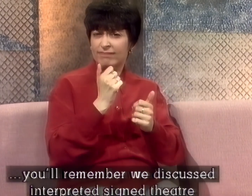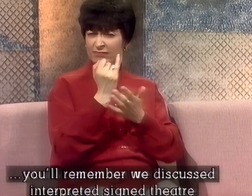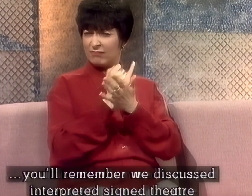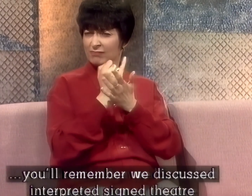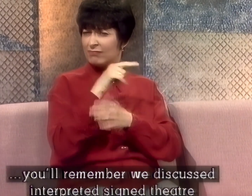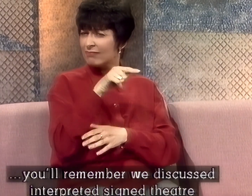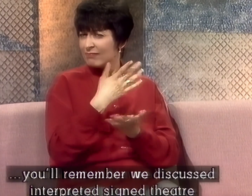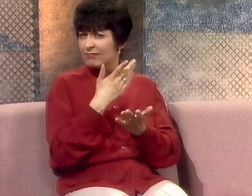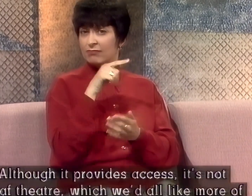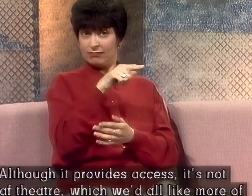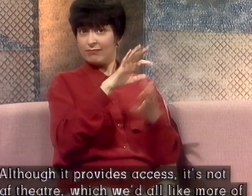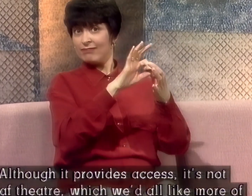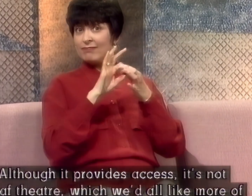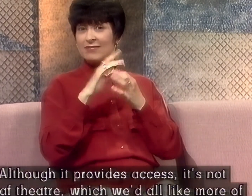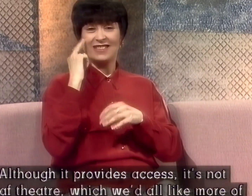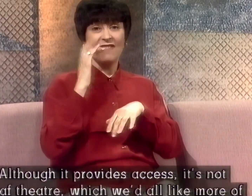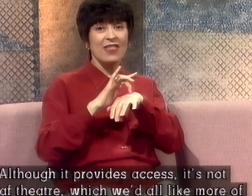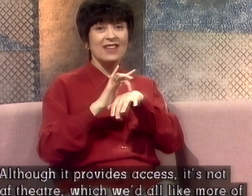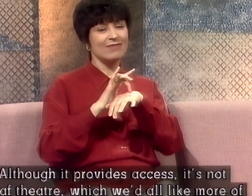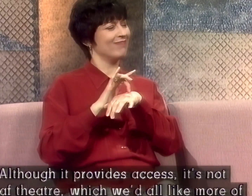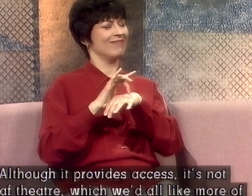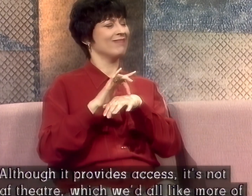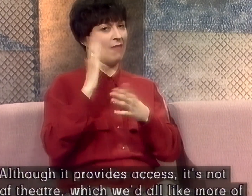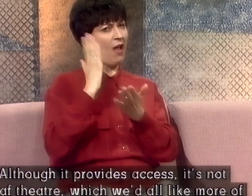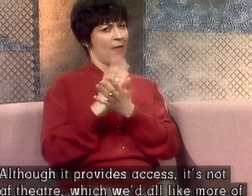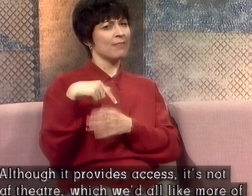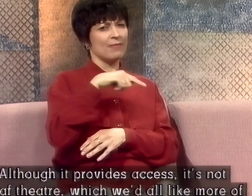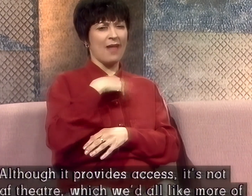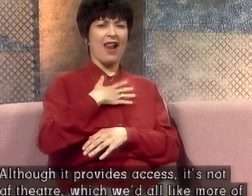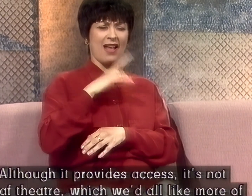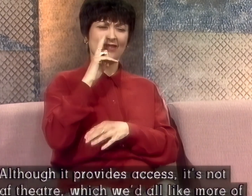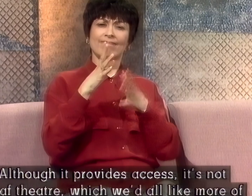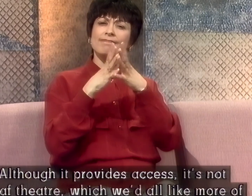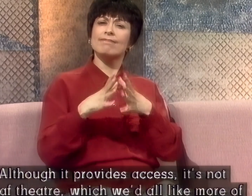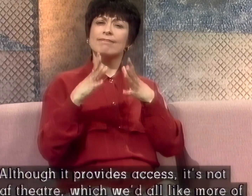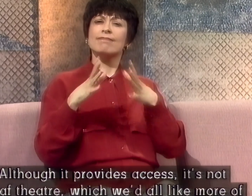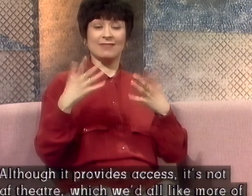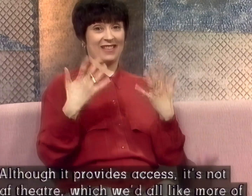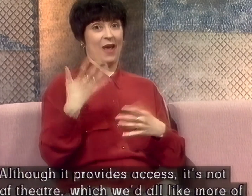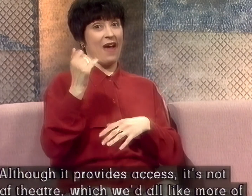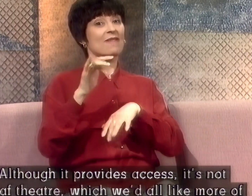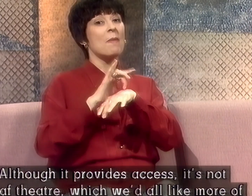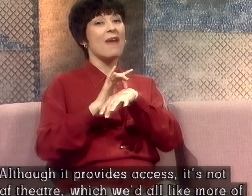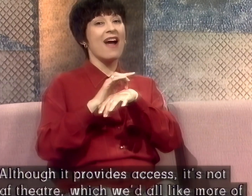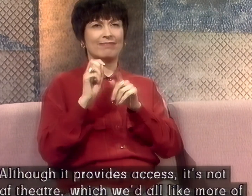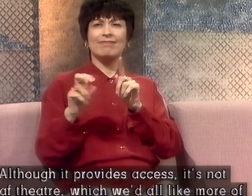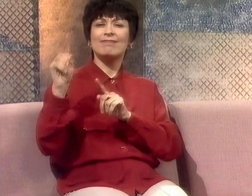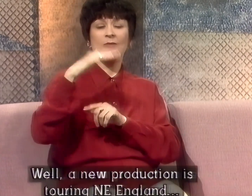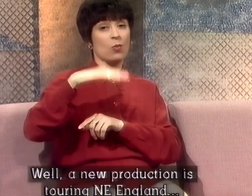theatre, which, although provides access, is not deaf theatre, which we would all like to see more of. Well,